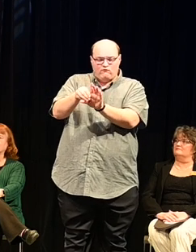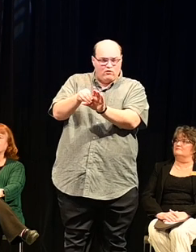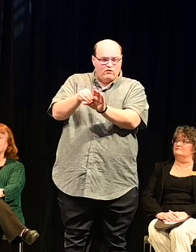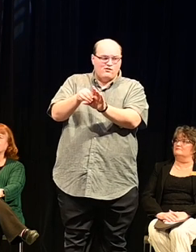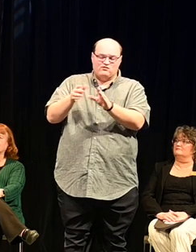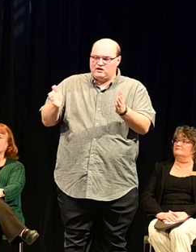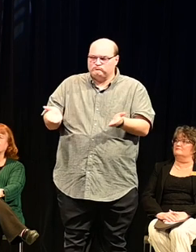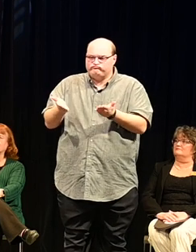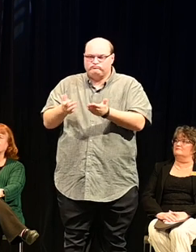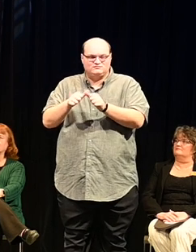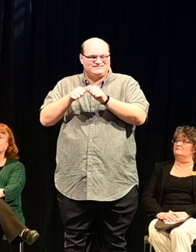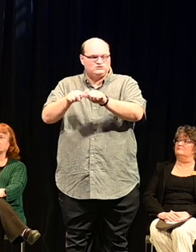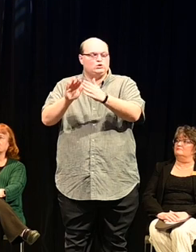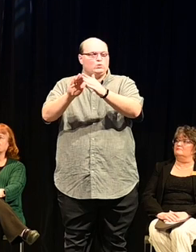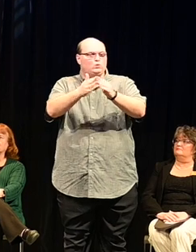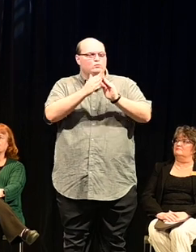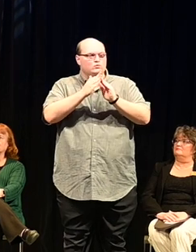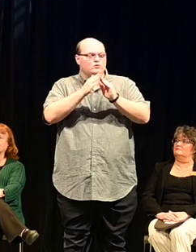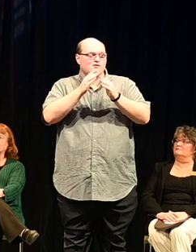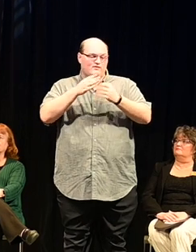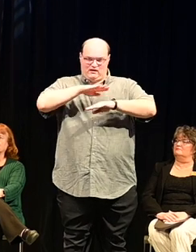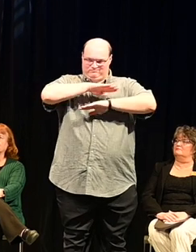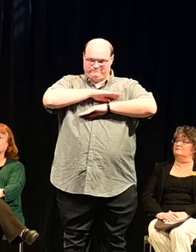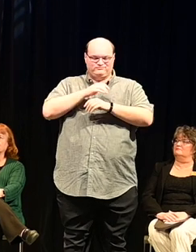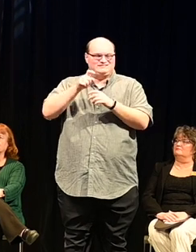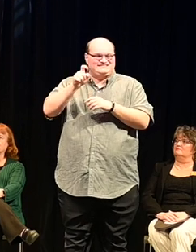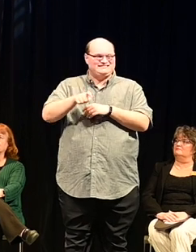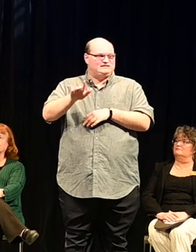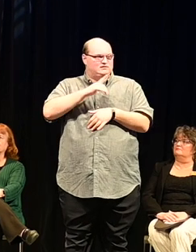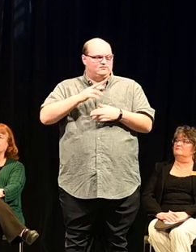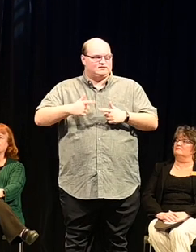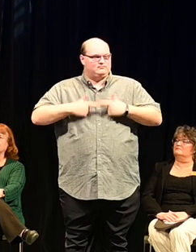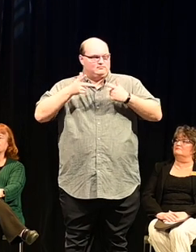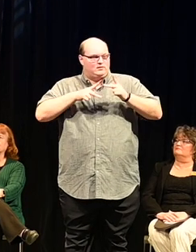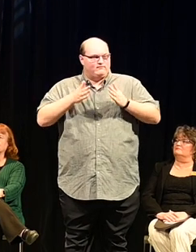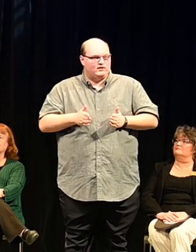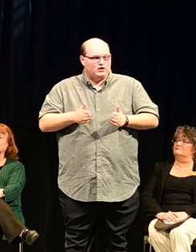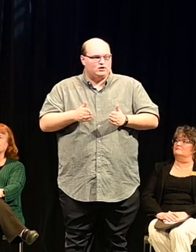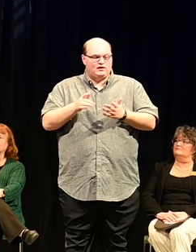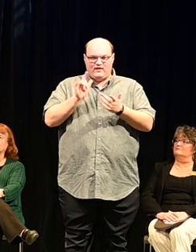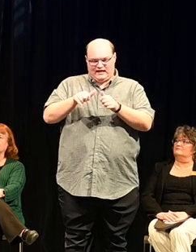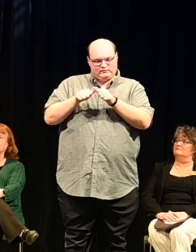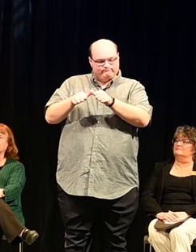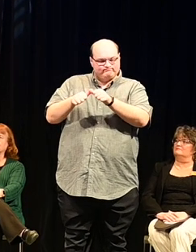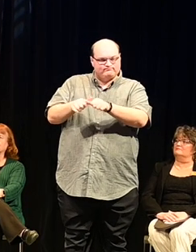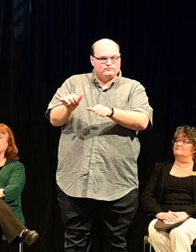you can continuously build a community that meets the needs of its residents and that is sustainable.